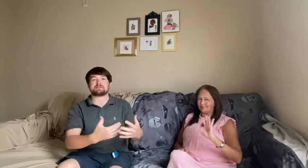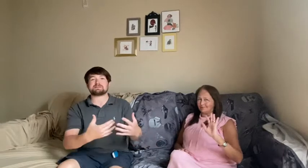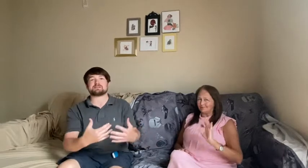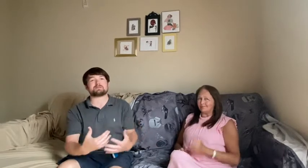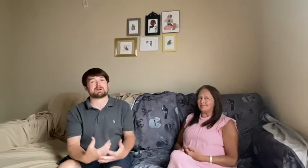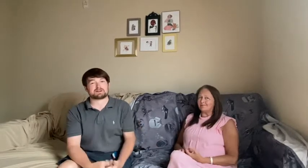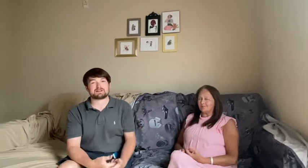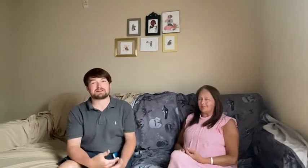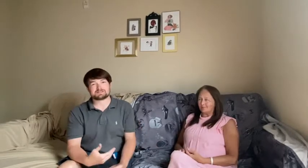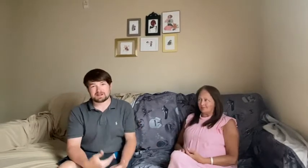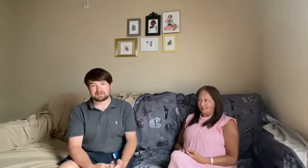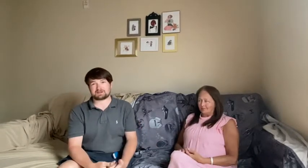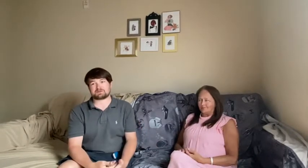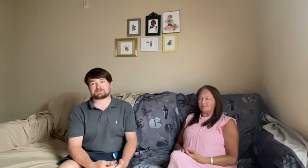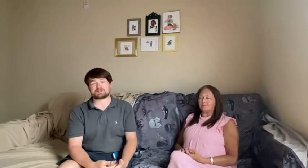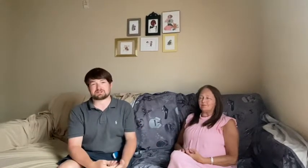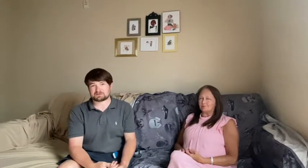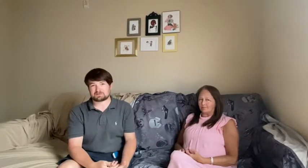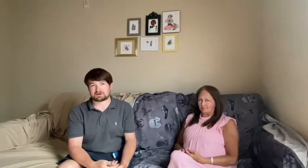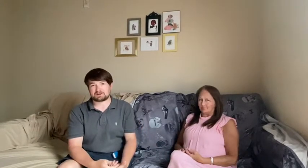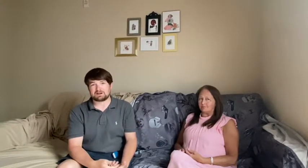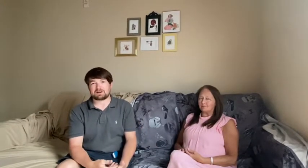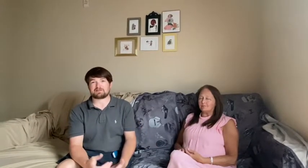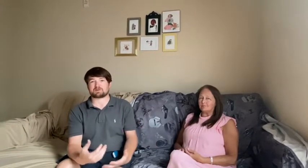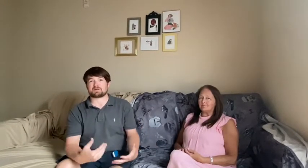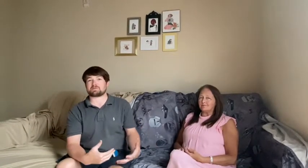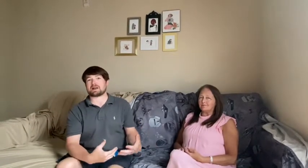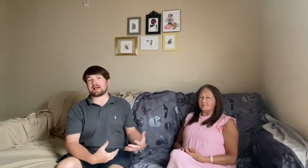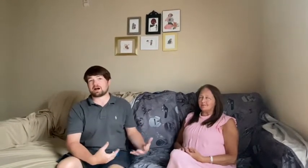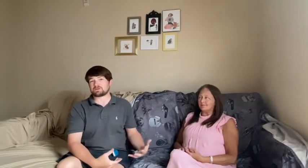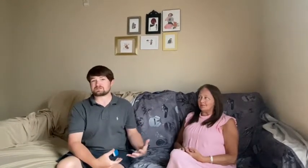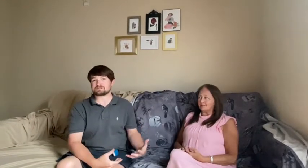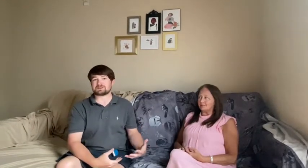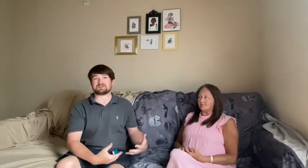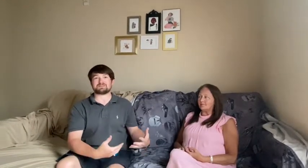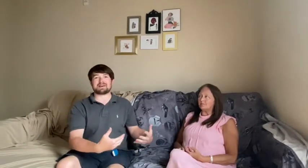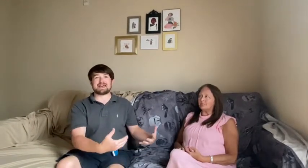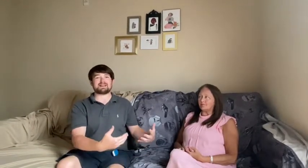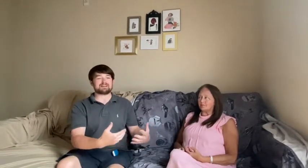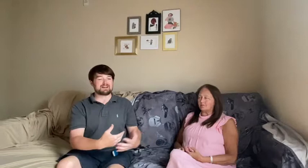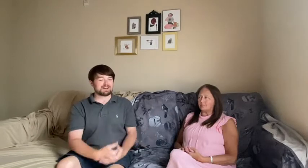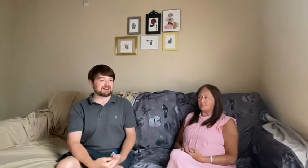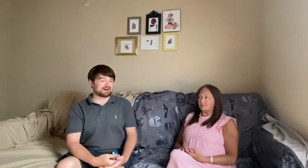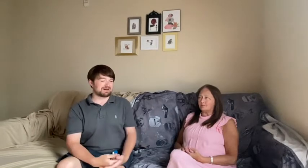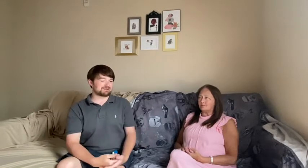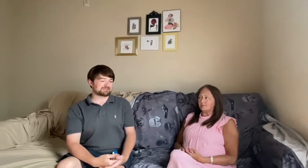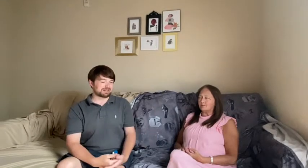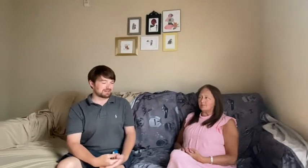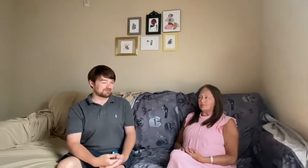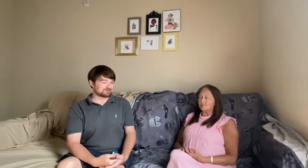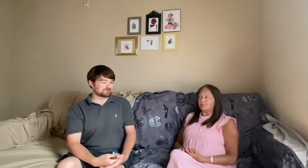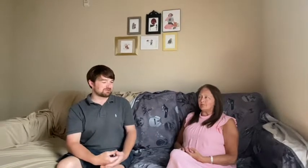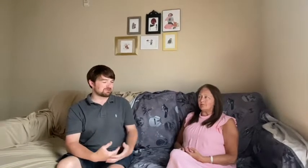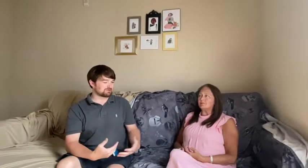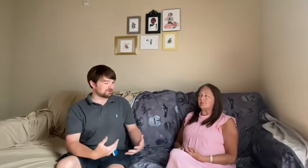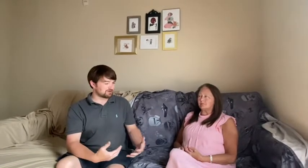is an American Sign Language interpreter. Having grown up in a house that sign language was used